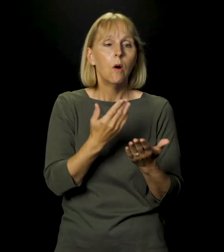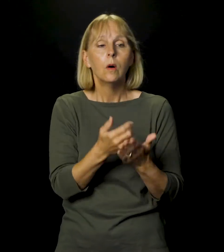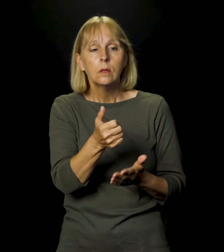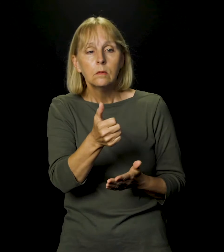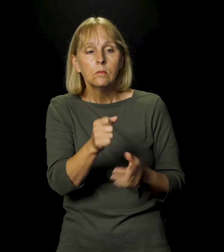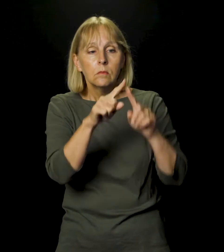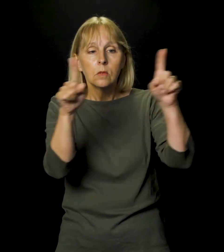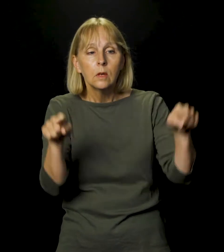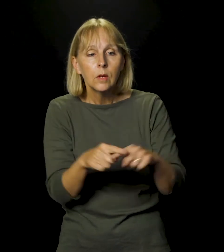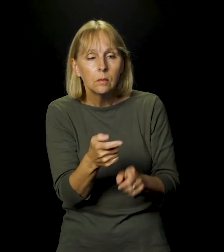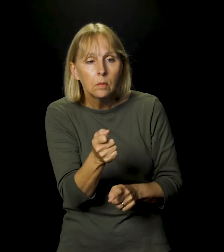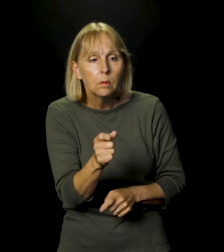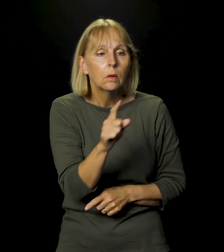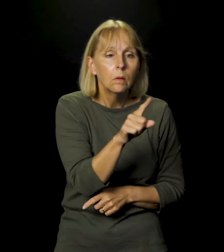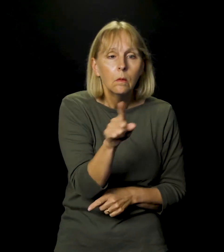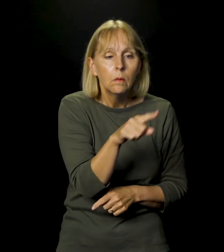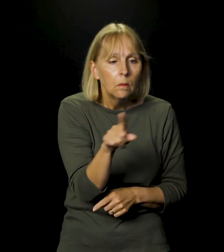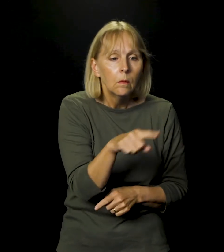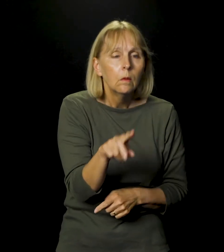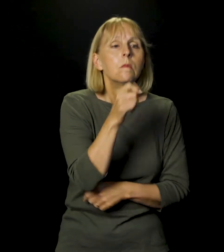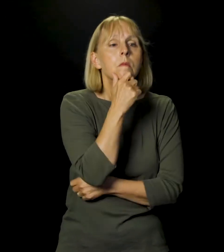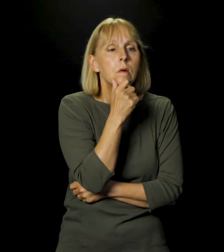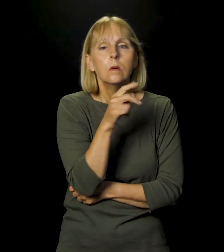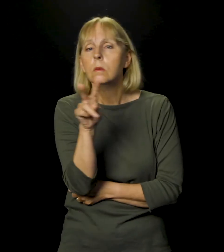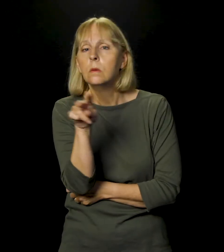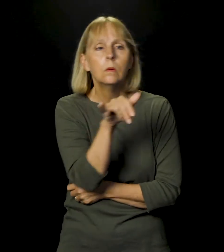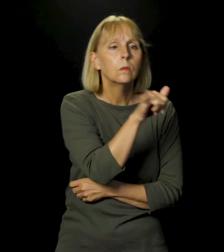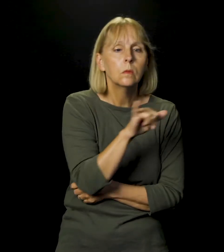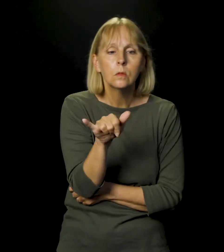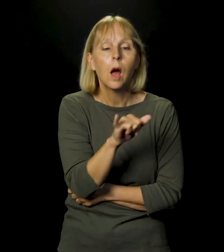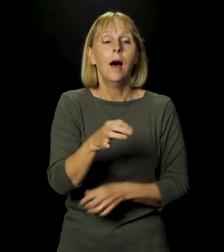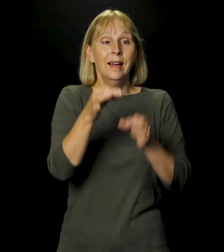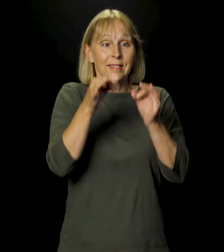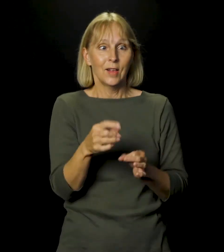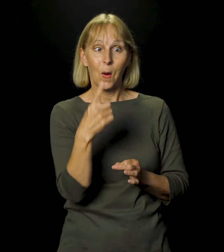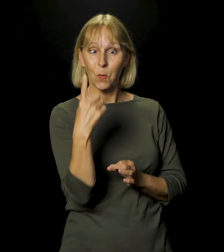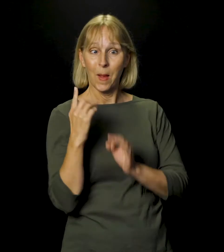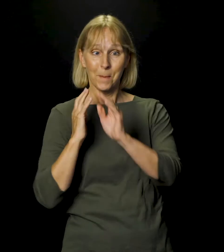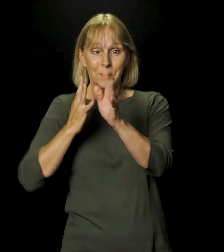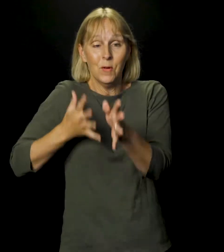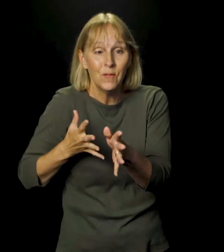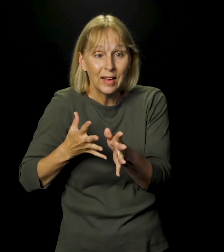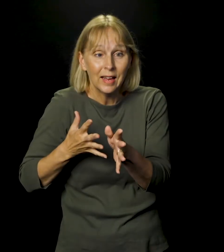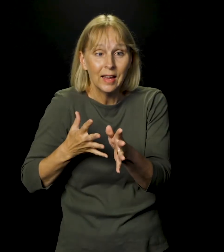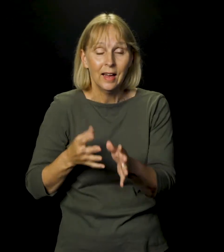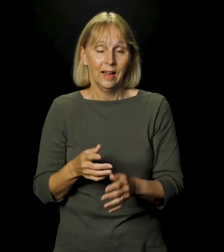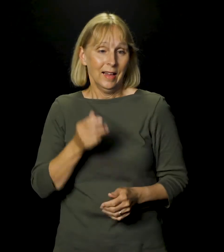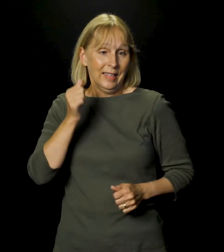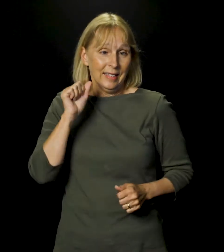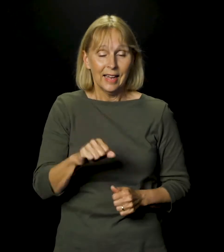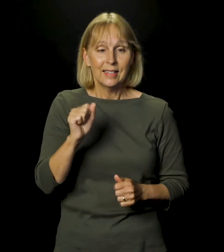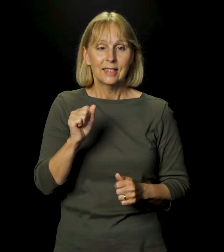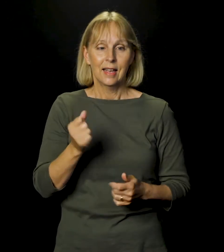scroll through the thousands of options and then they finally decide on one and they, okay, go, I'm going to watch that. And